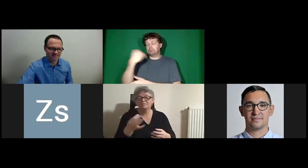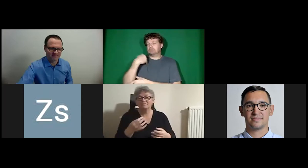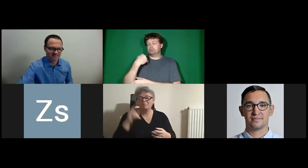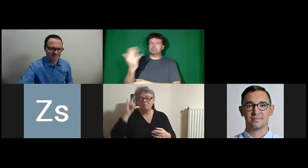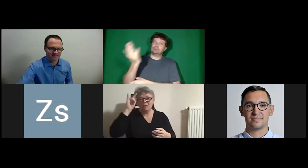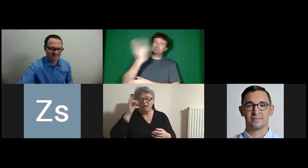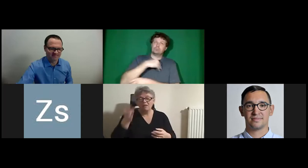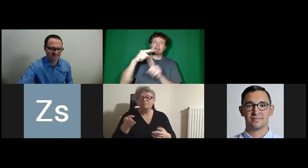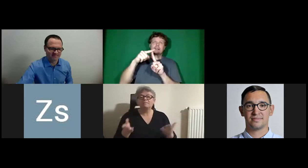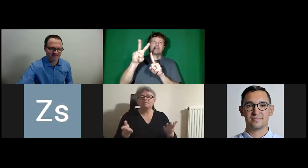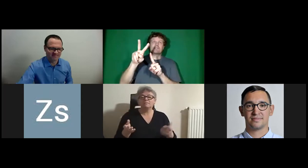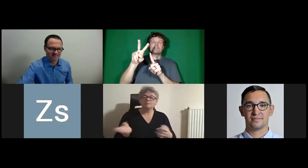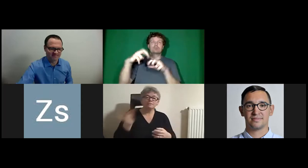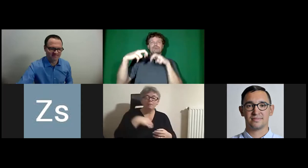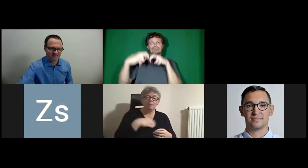They